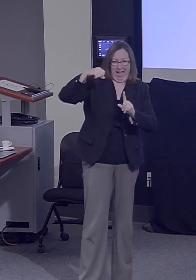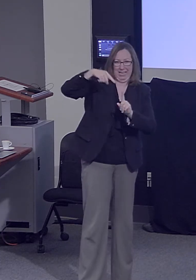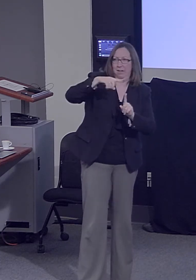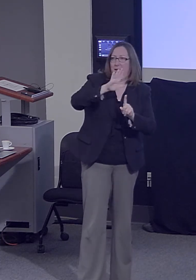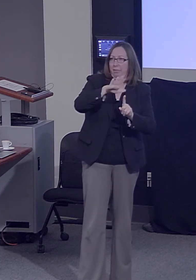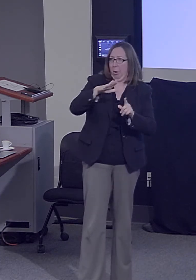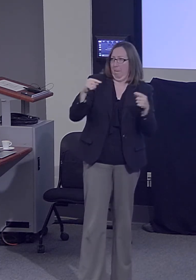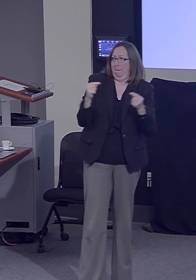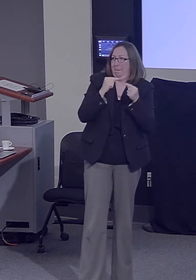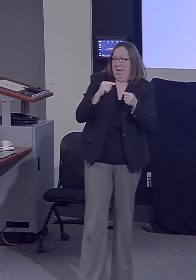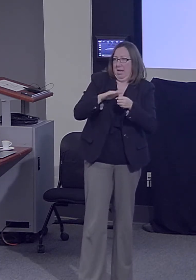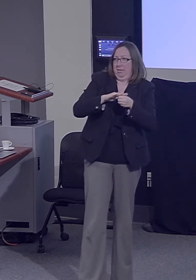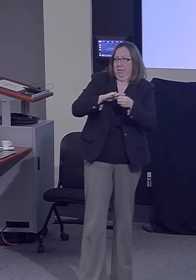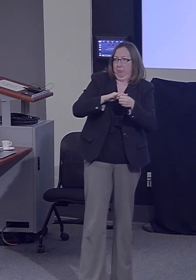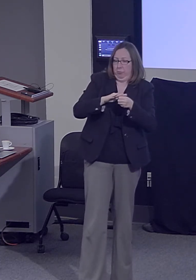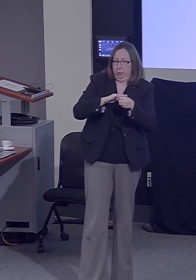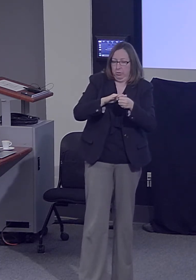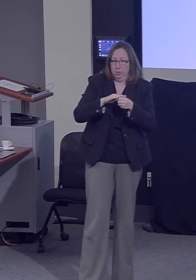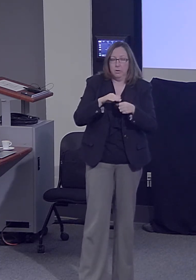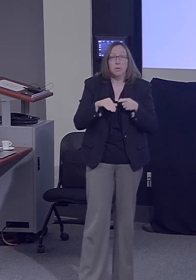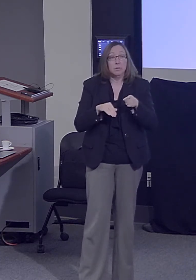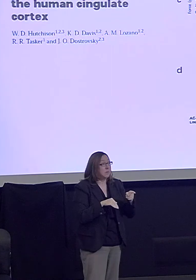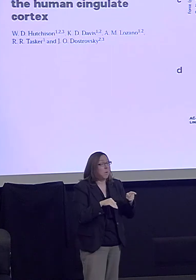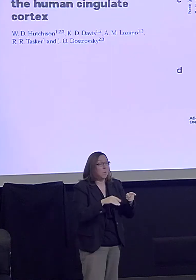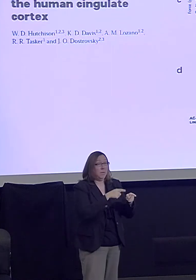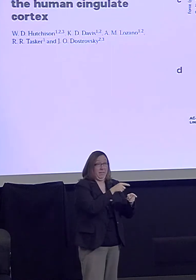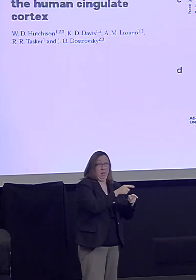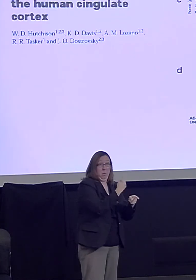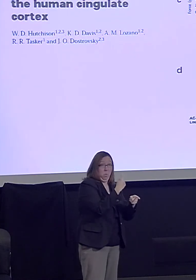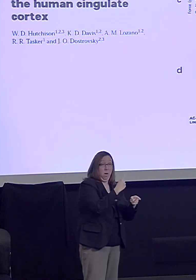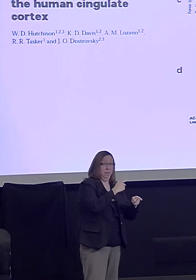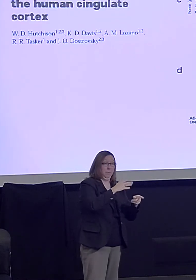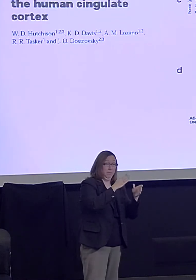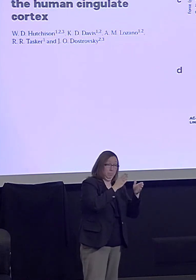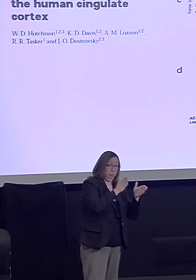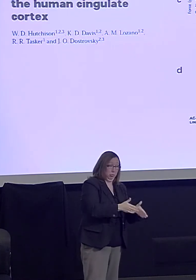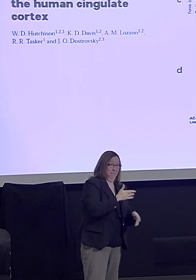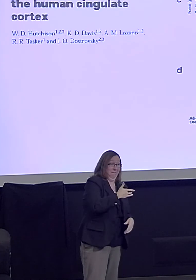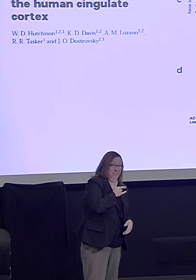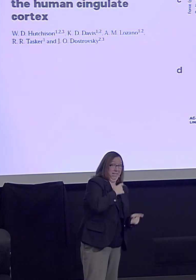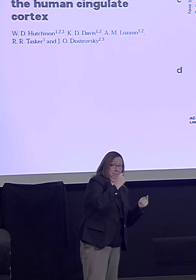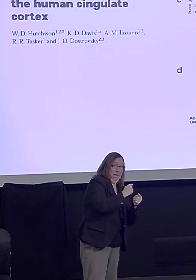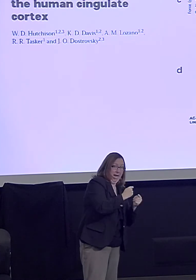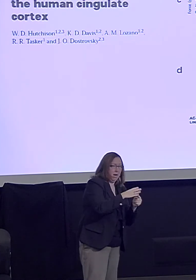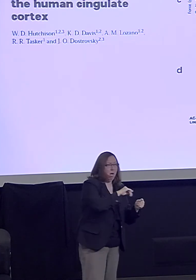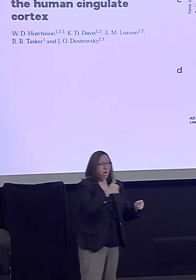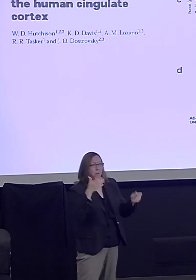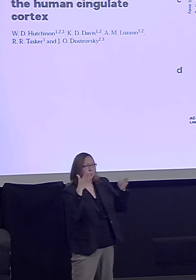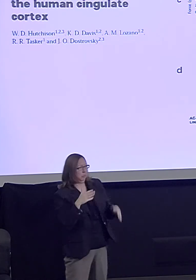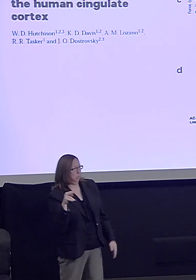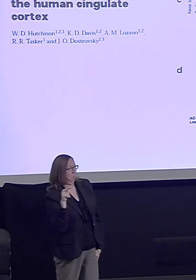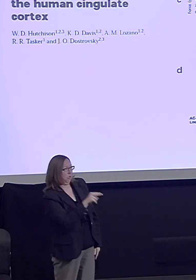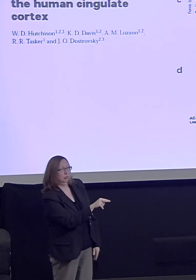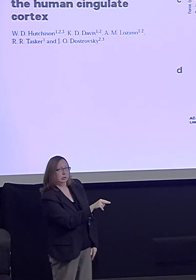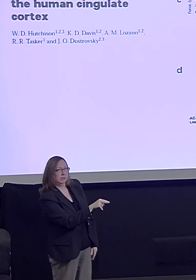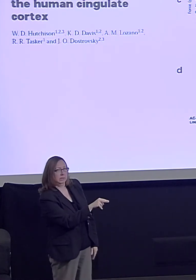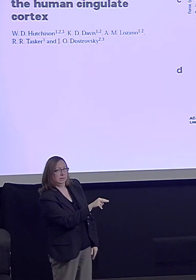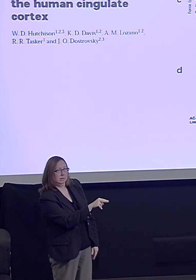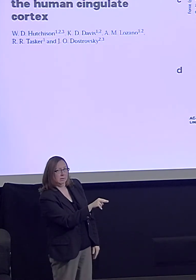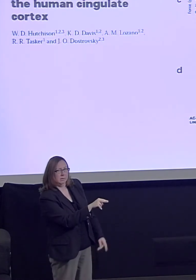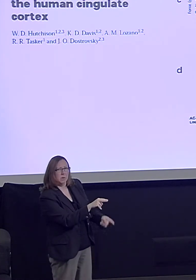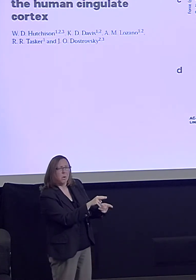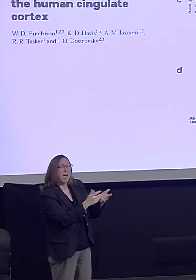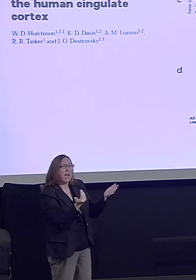watching the patient is watching the neurosurgeon punching himself. So also in this case, you have this capacity